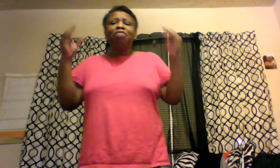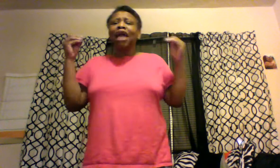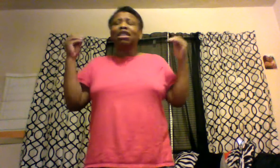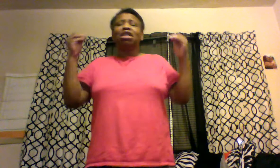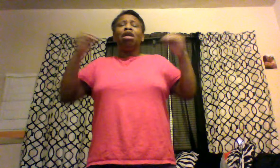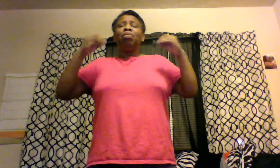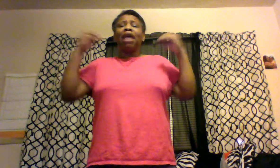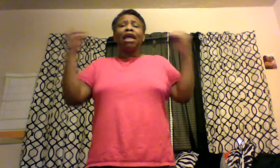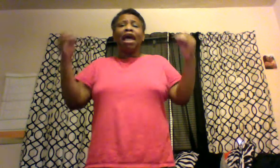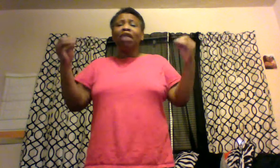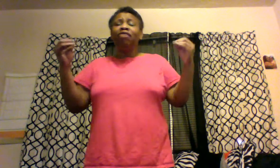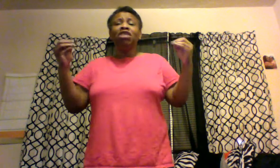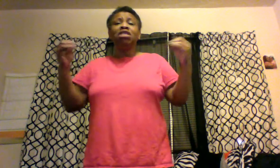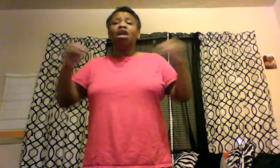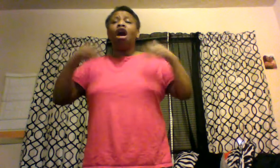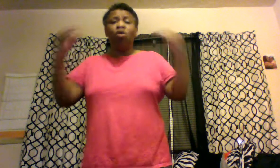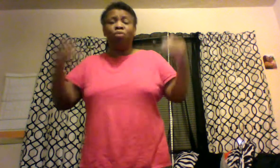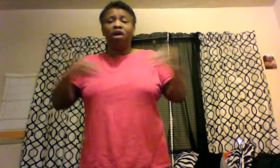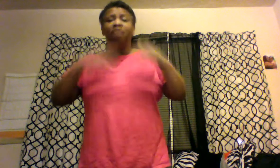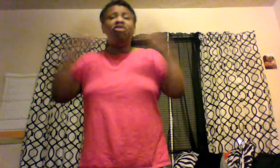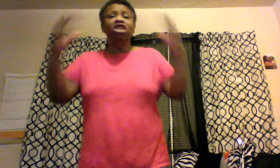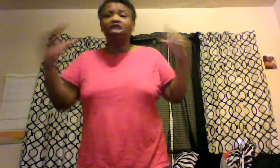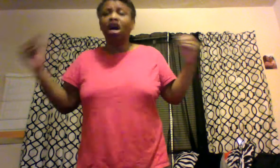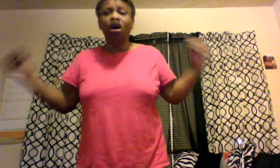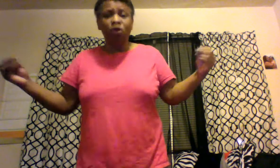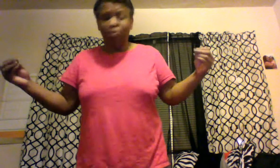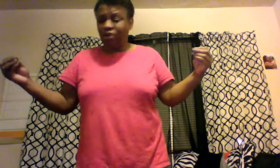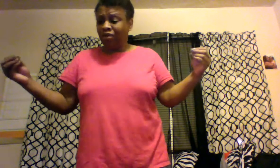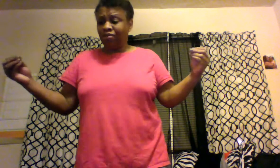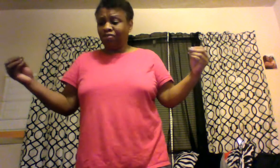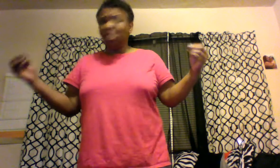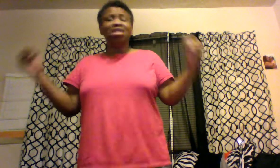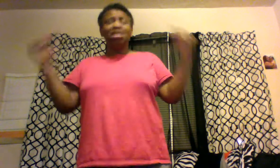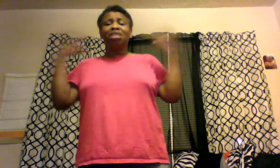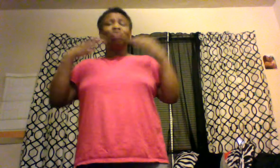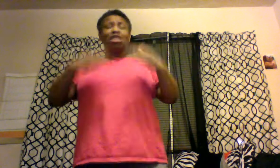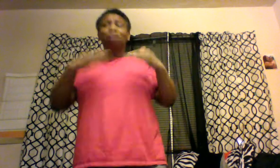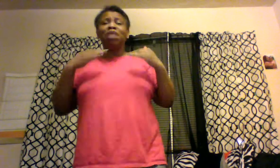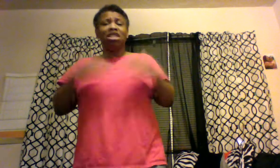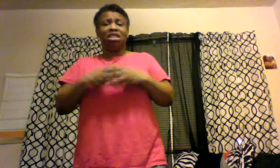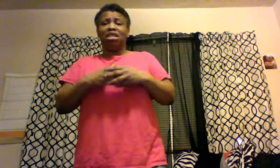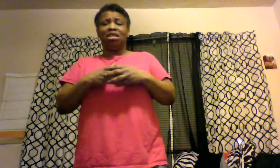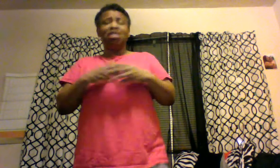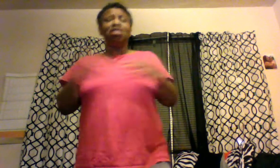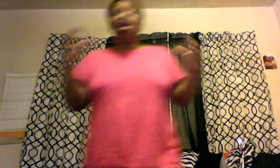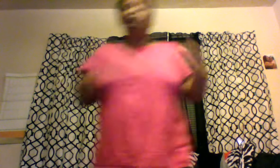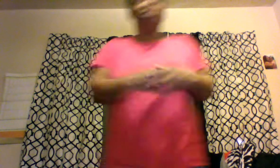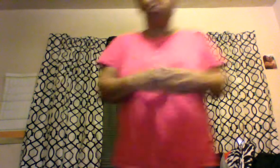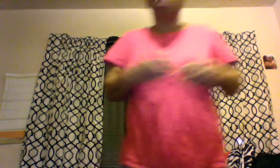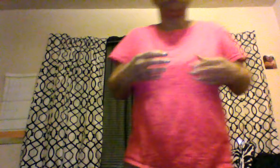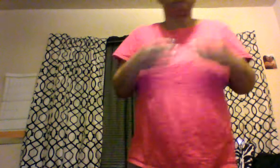black activists hope, a vision of hope. This is what the speech did. This is the accomplishments of the